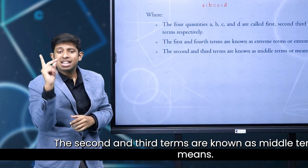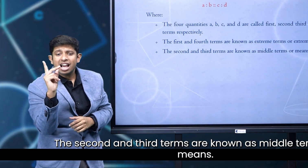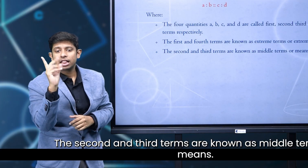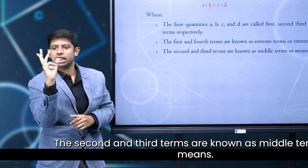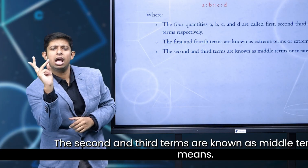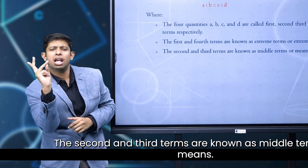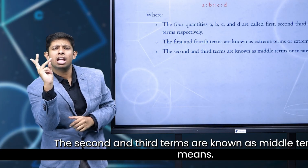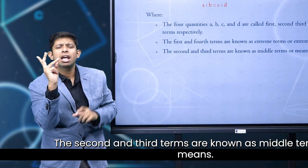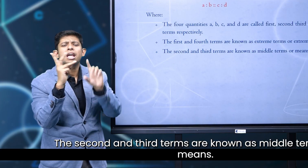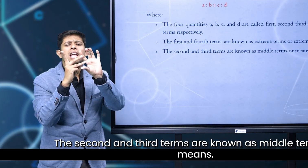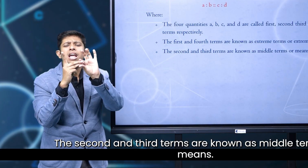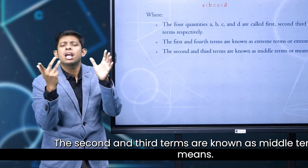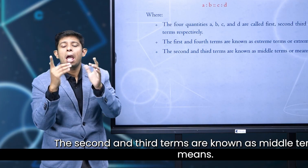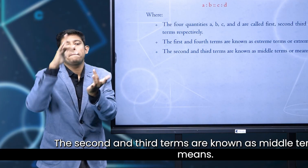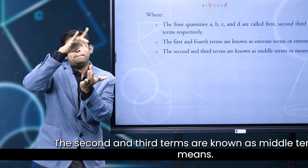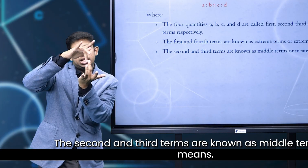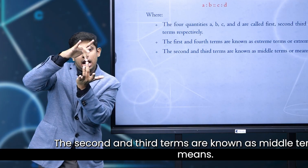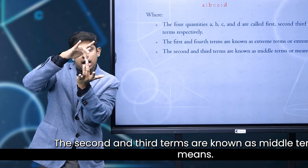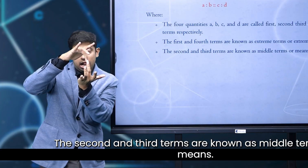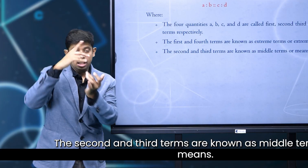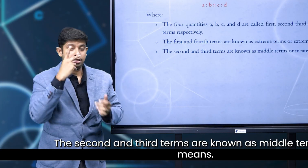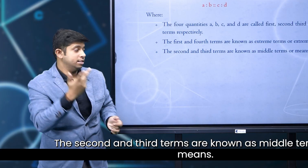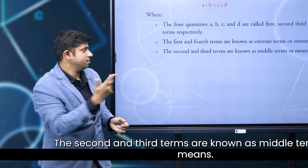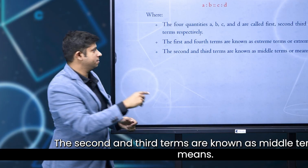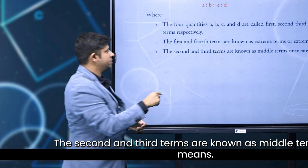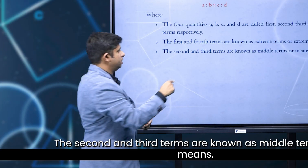The second and third terms are known as middle terms or means.